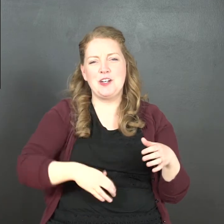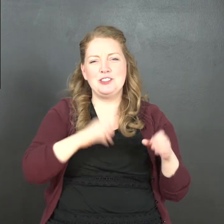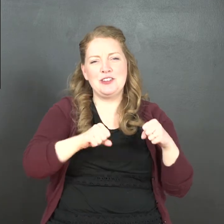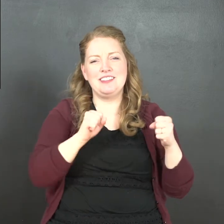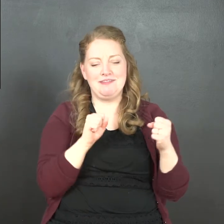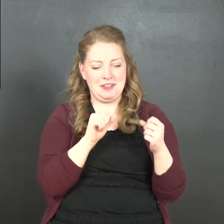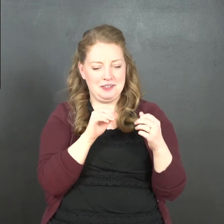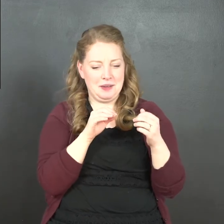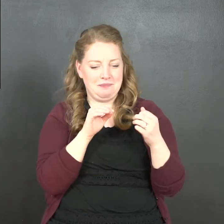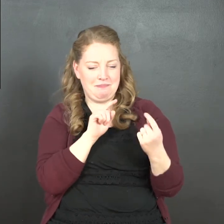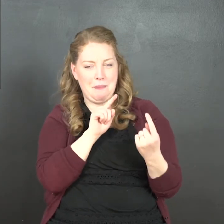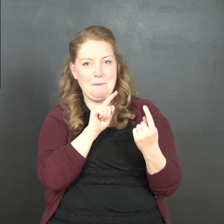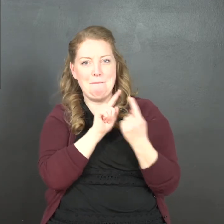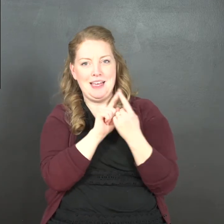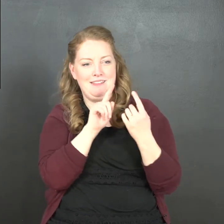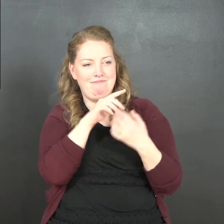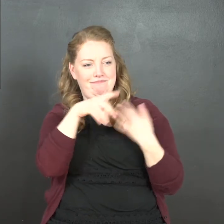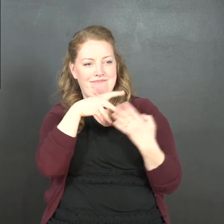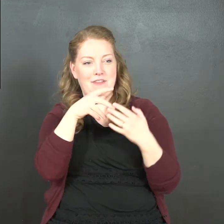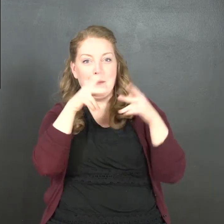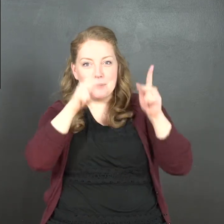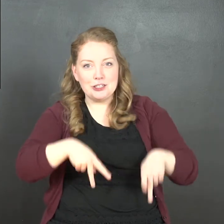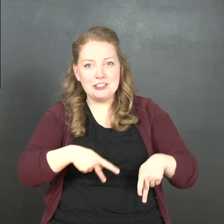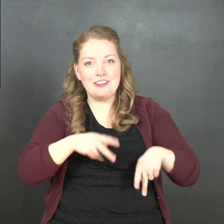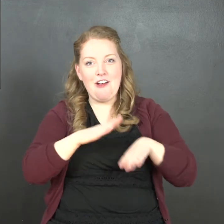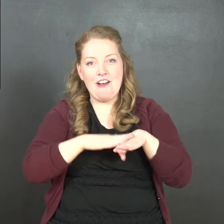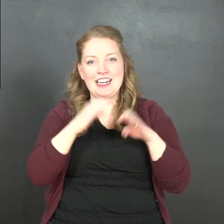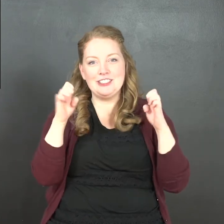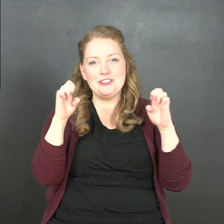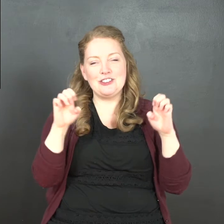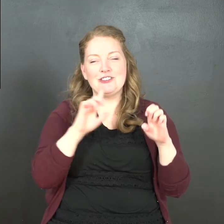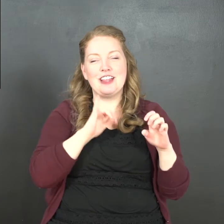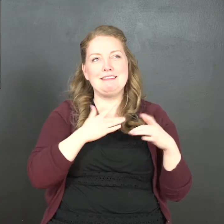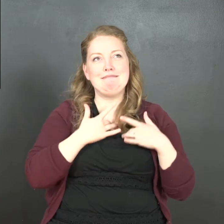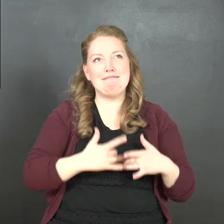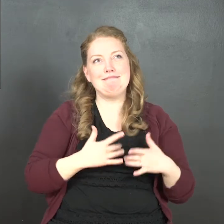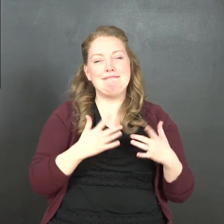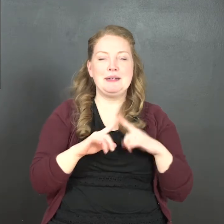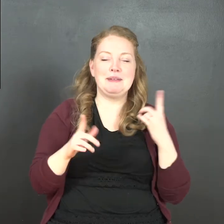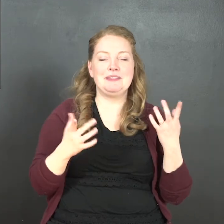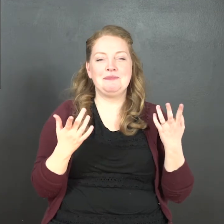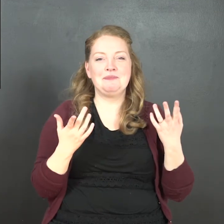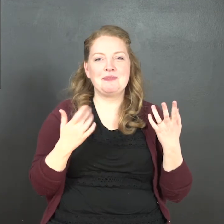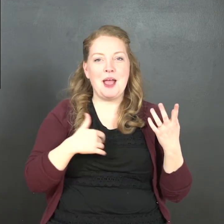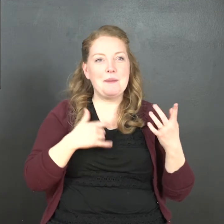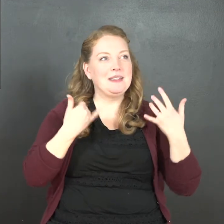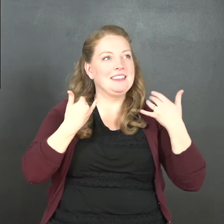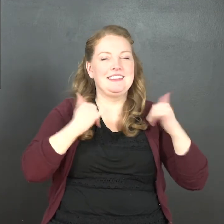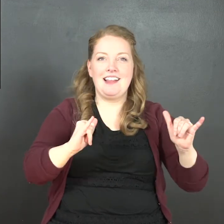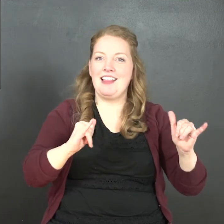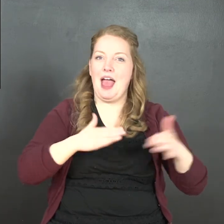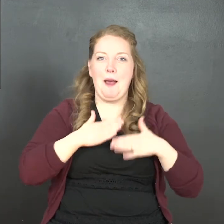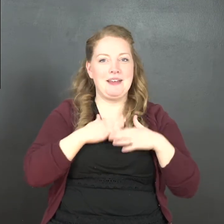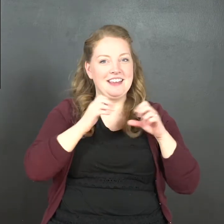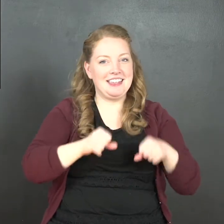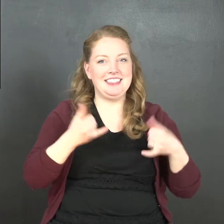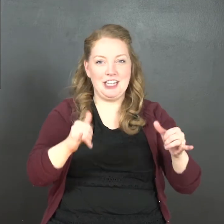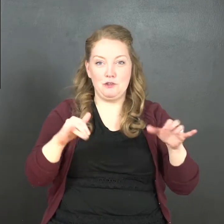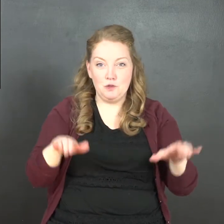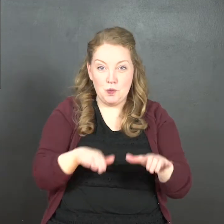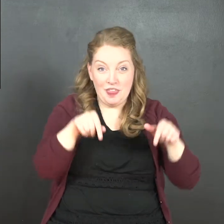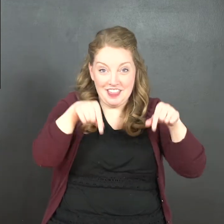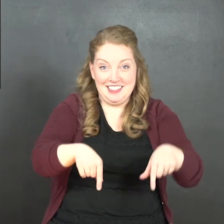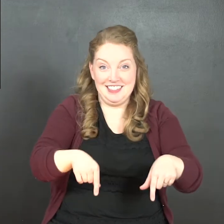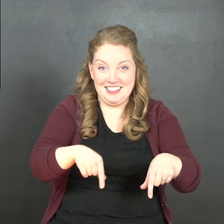in person. That really does put a damper on things. But I am excited that we're able to still do this and still have an